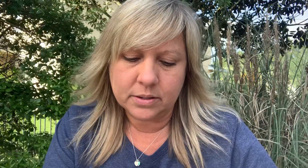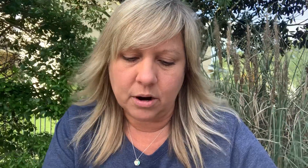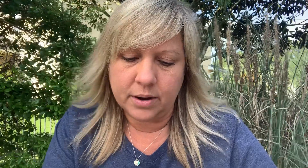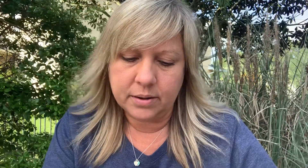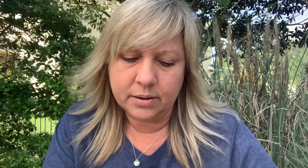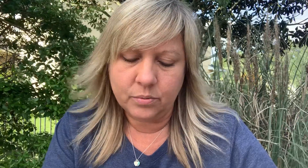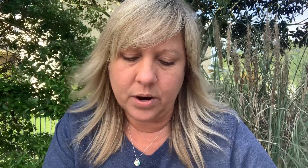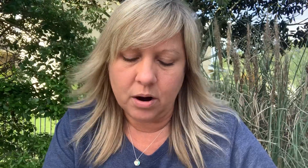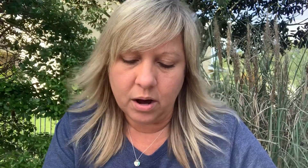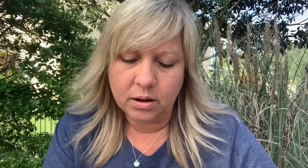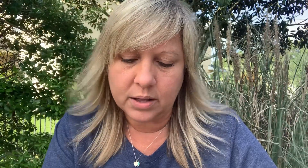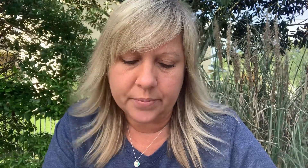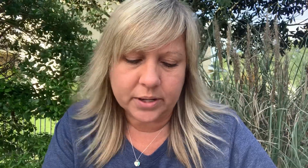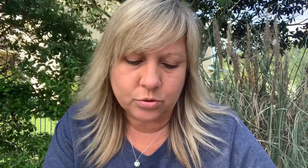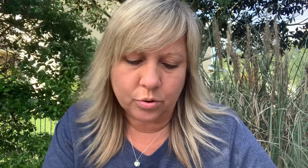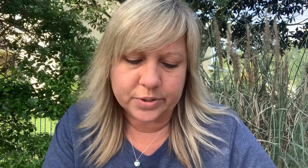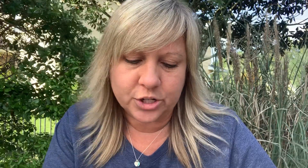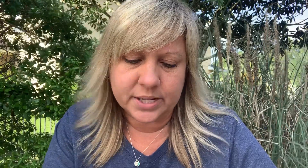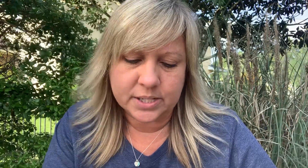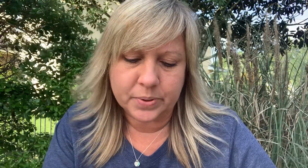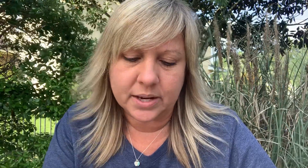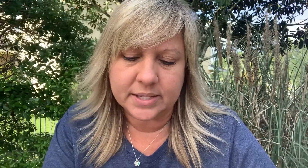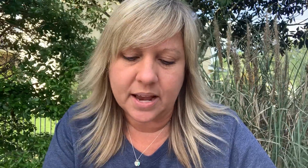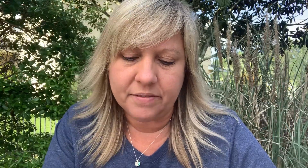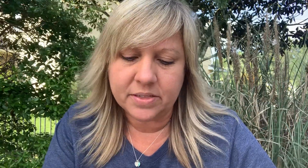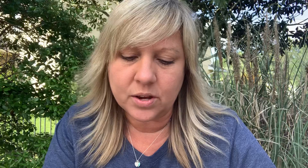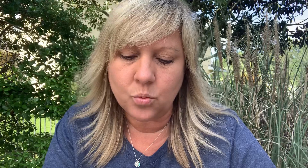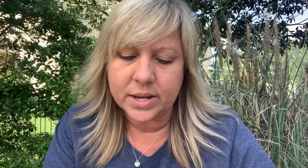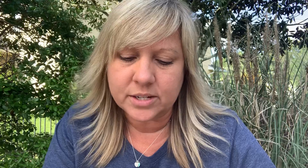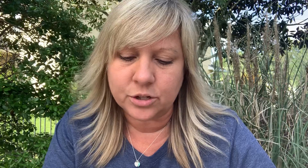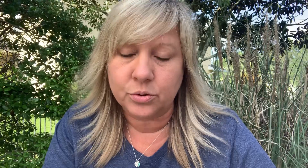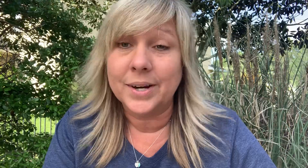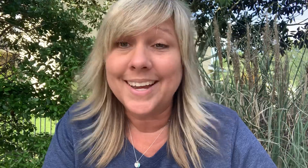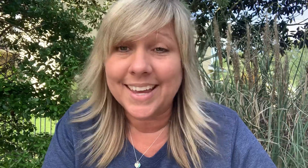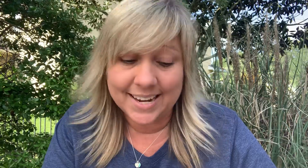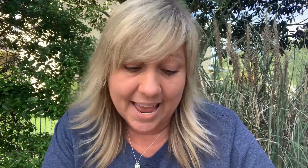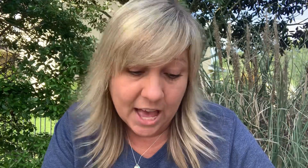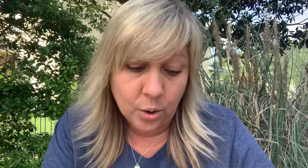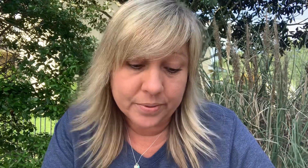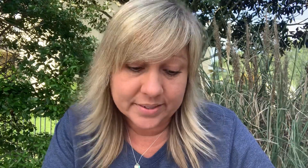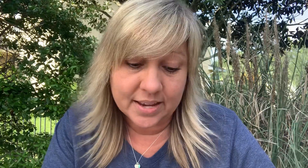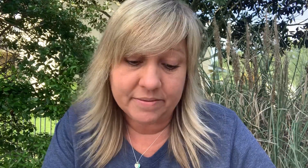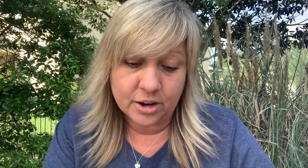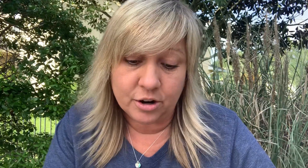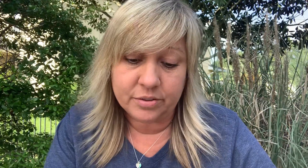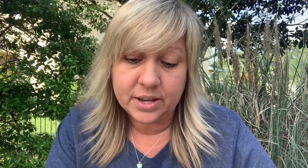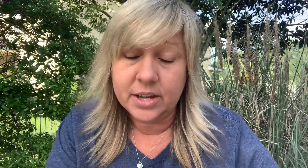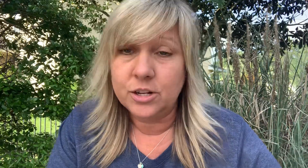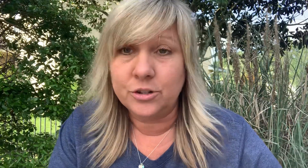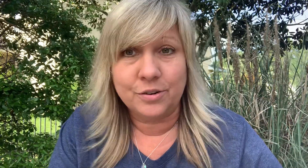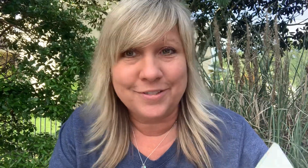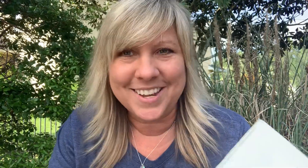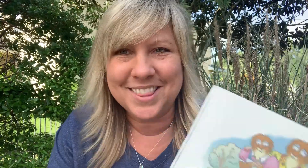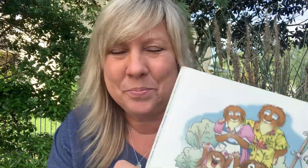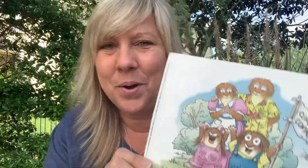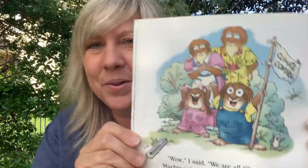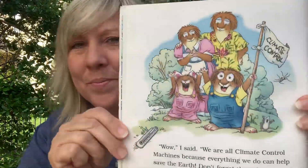Sorry. We are all climate control machines because everything we do can help to save the Earth. Don't forget the polar